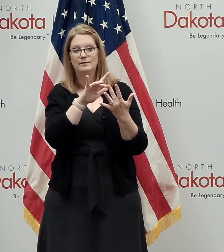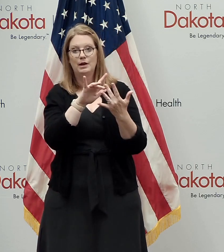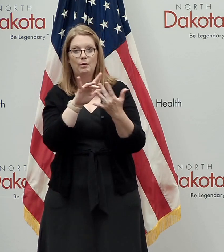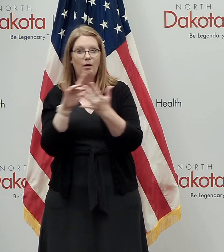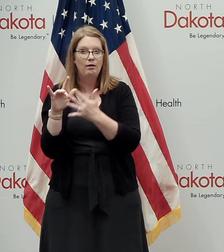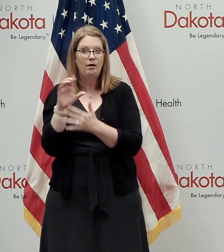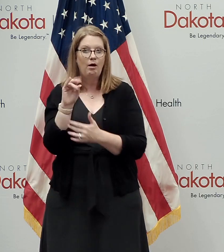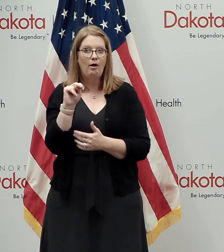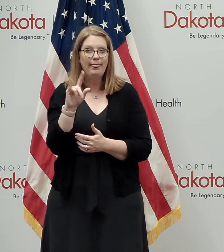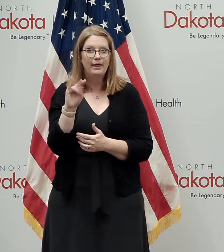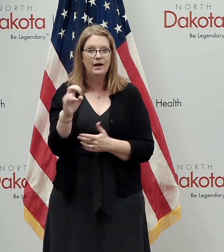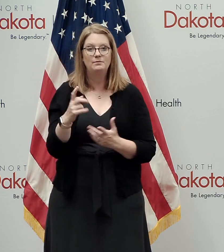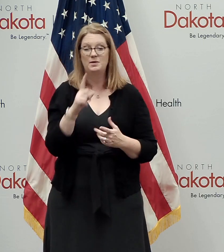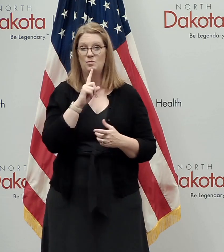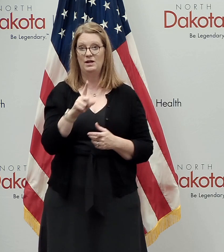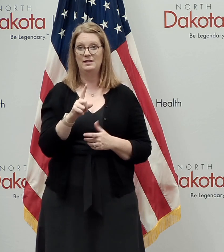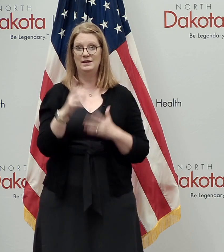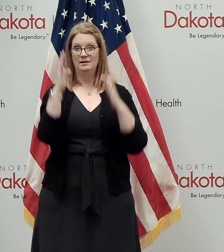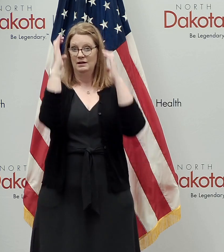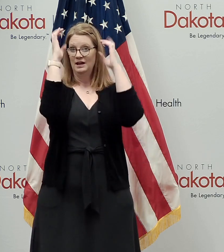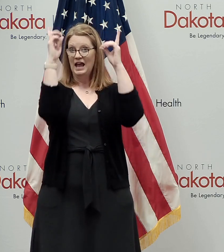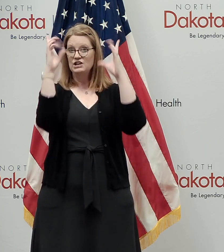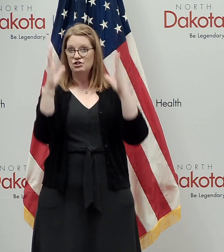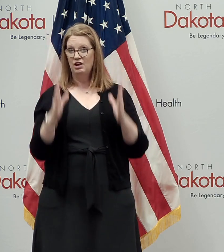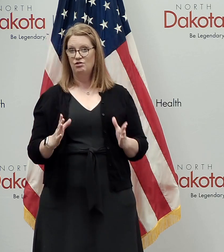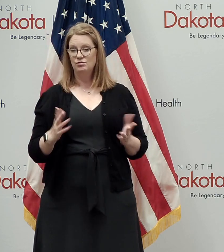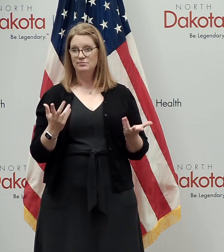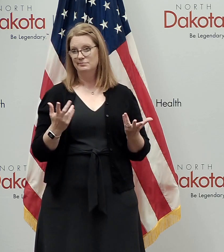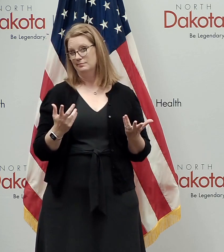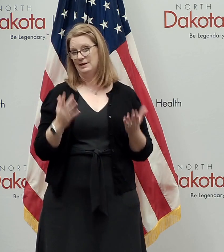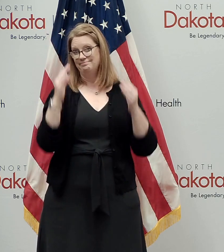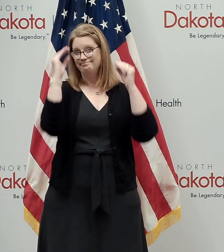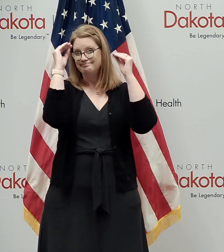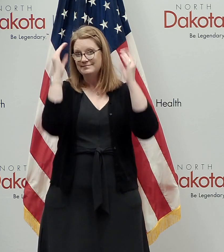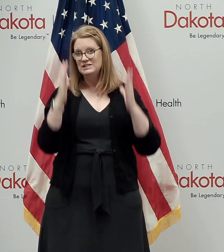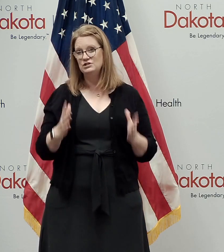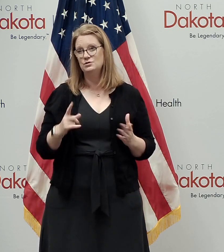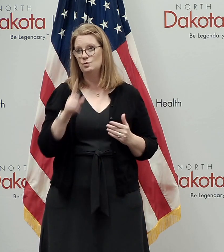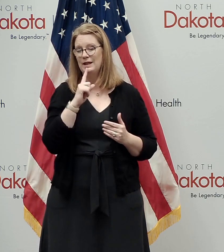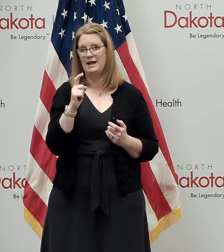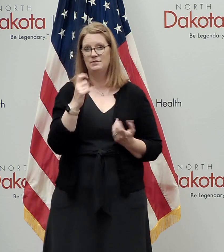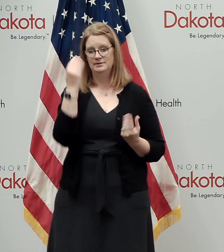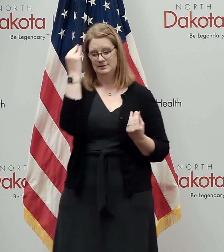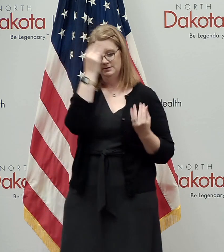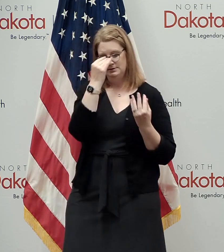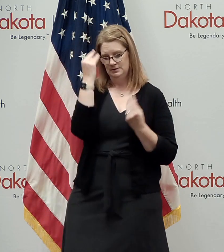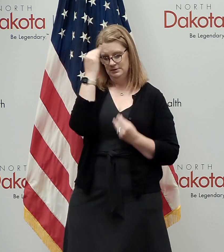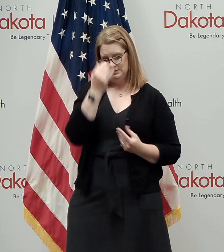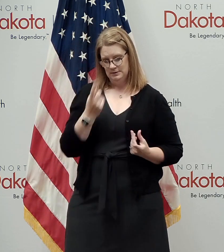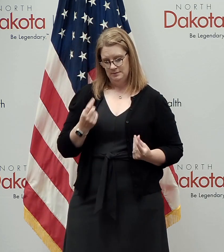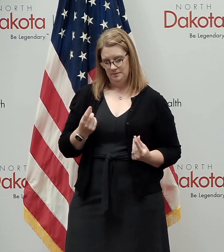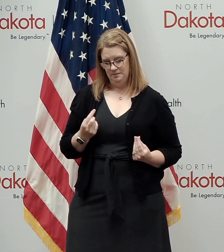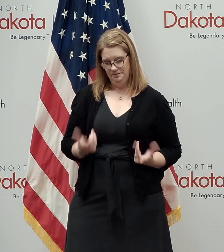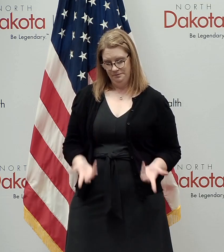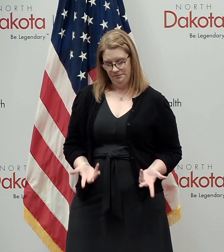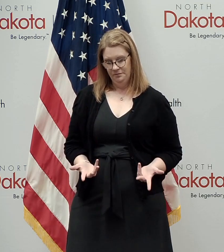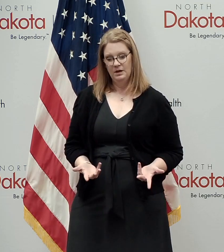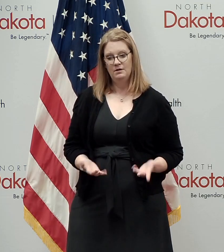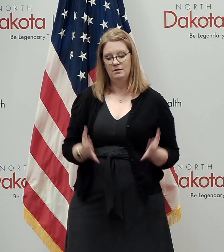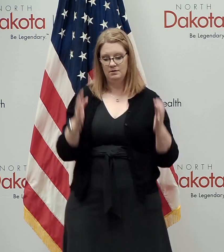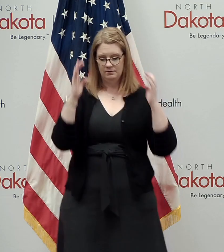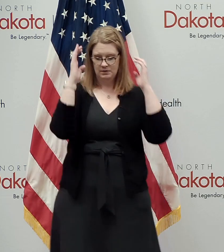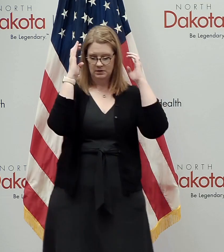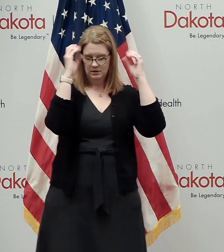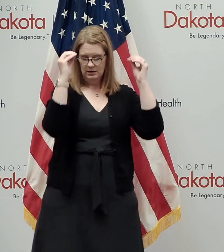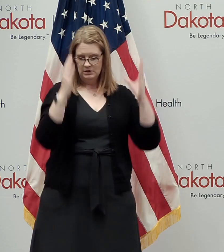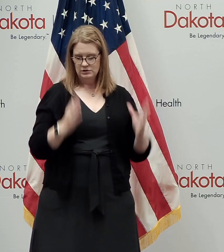challenge all educators to think about, how do we keep education moving forward? And if we can do that, it gives a chance for educators, for school board